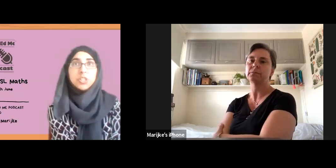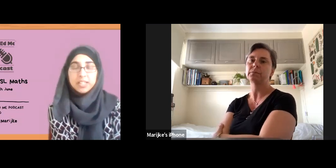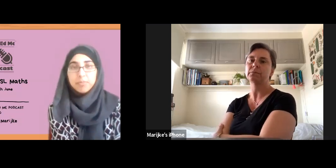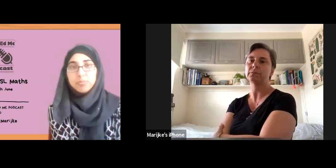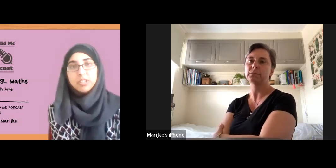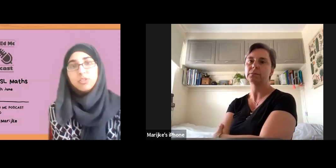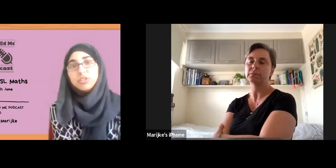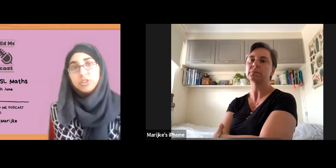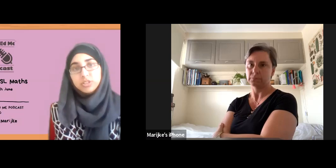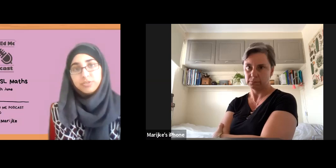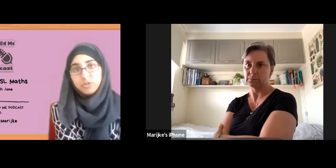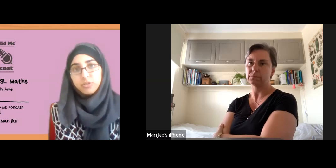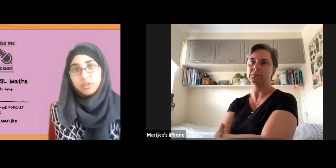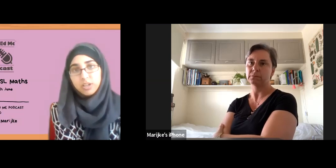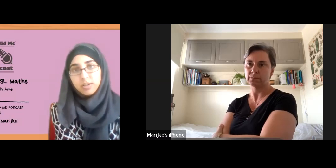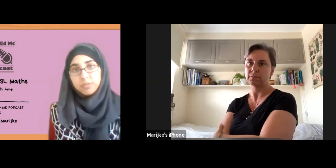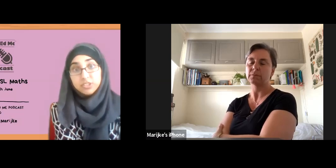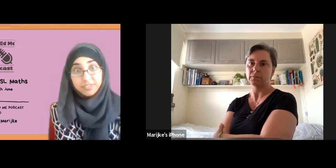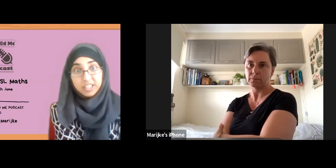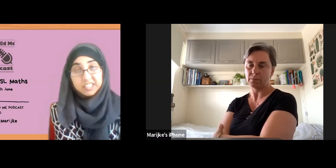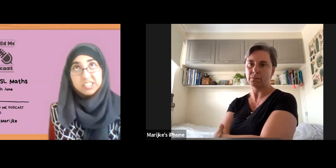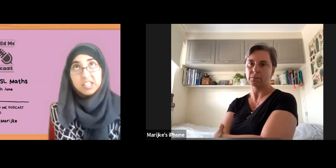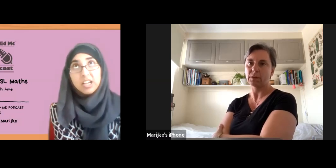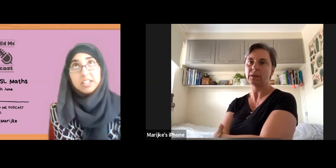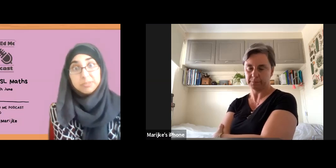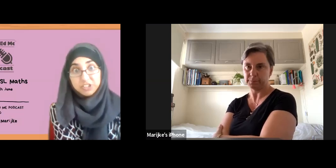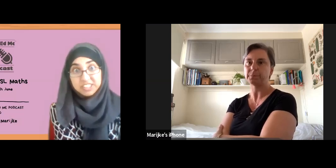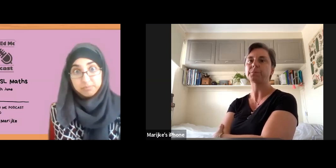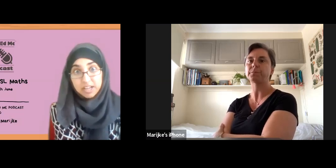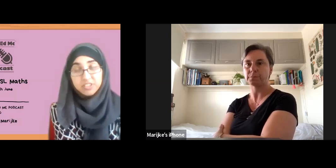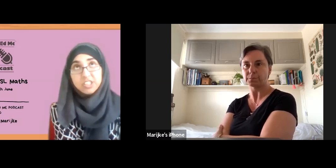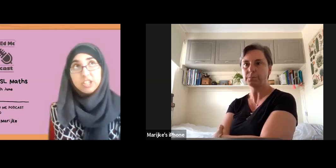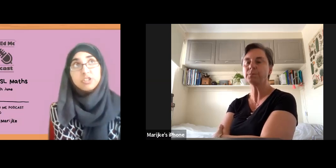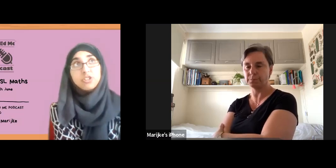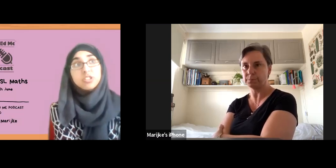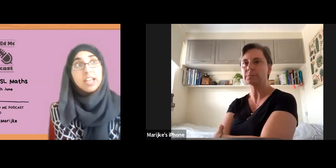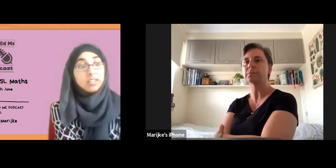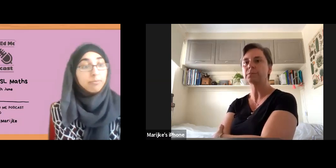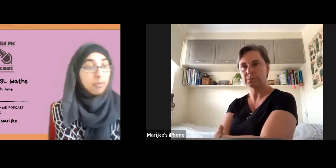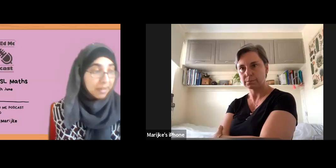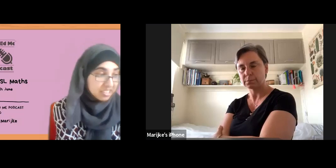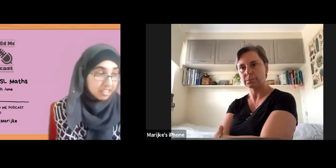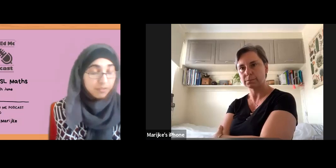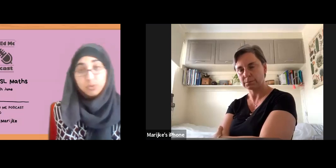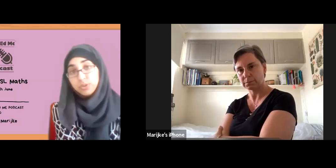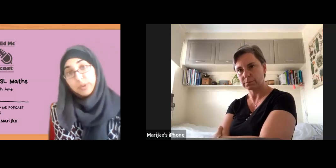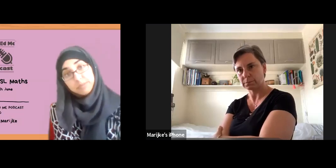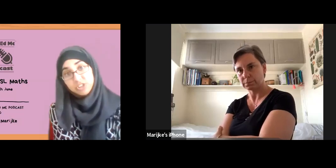at the moment, you're a tutor for deaf kids, specialists in maths. So do you take them from basic level all the way up to